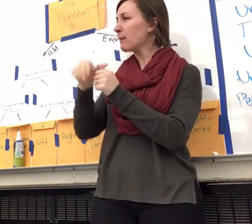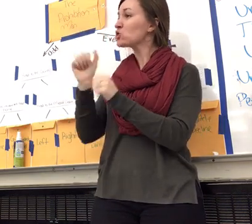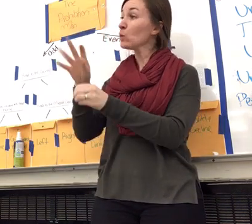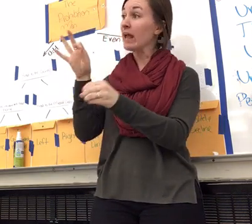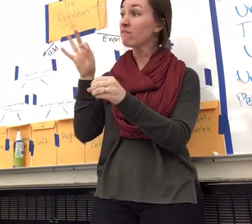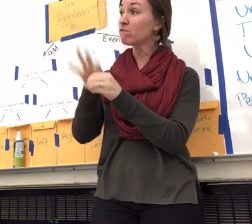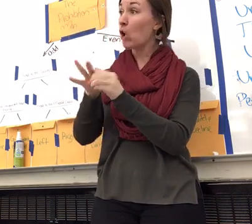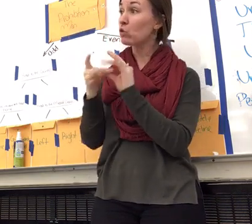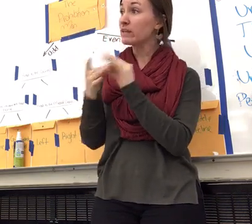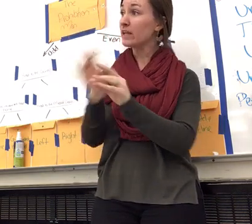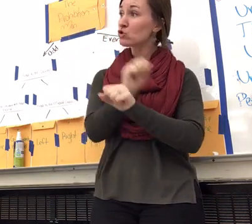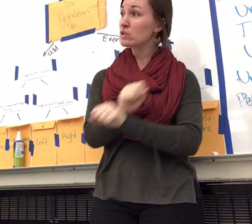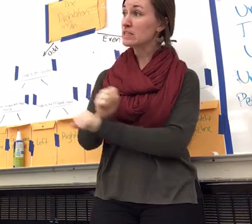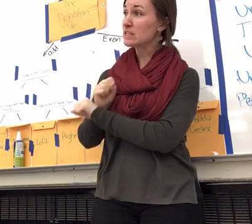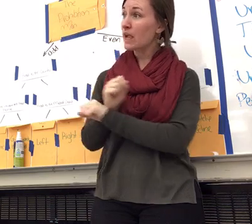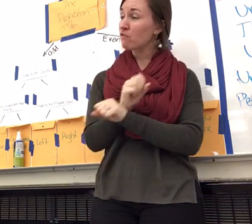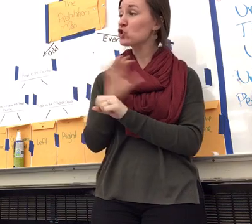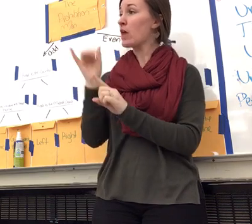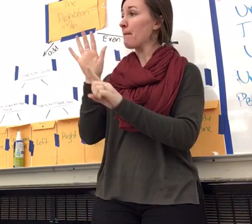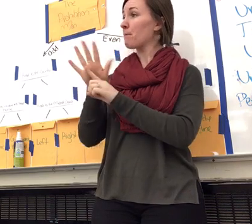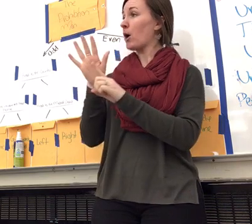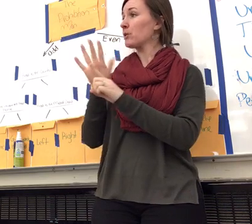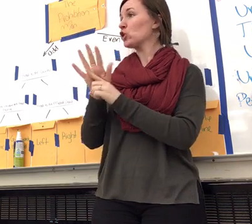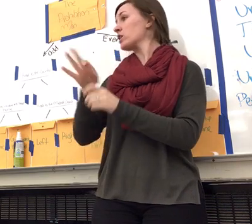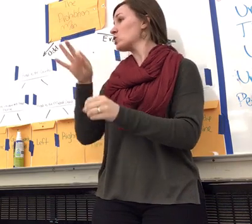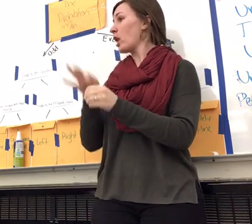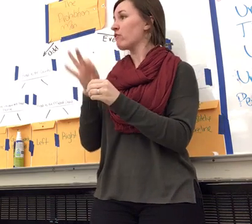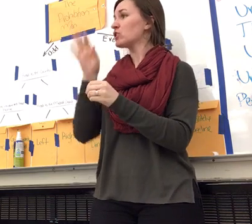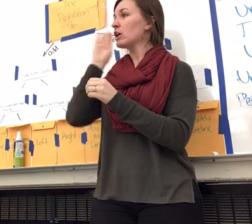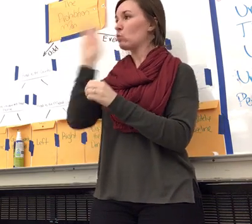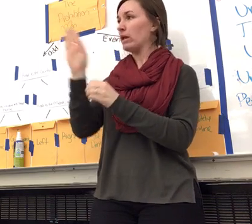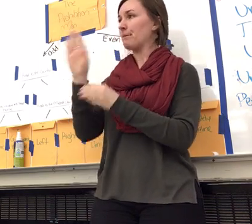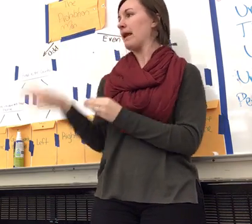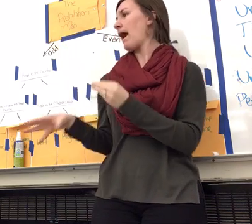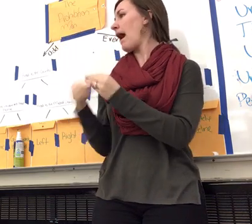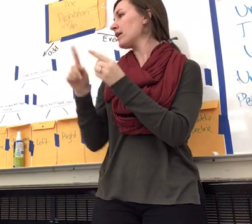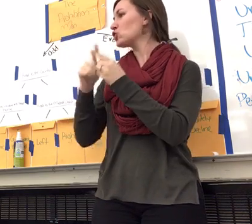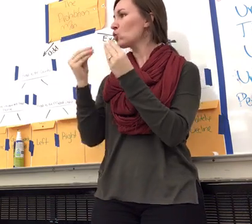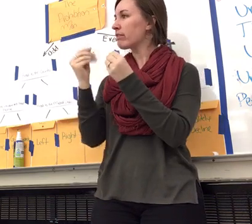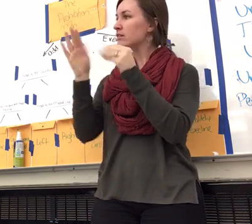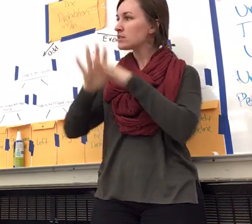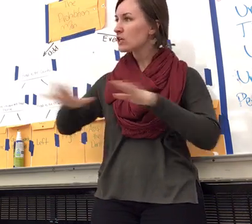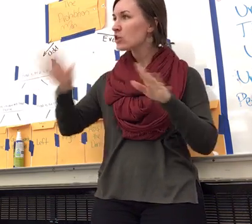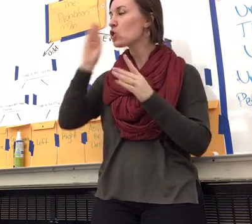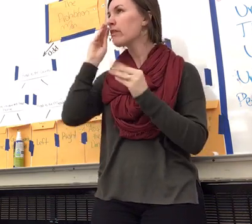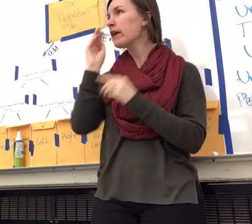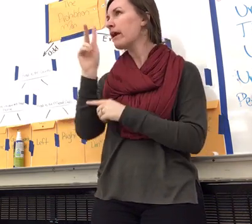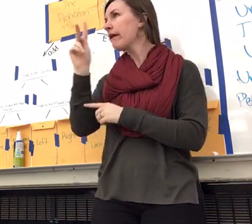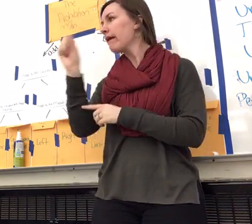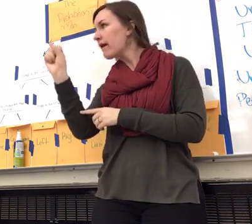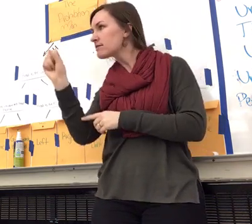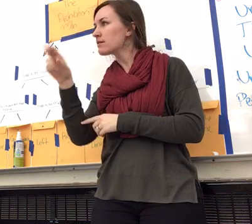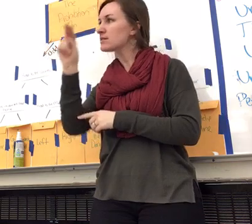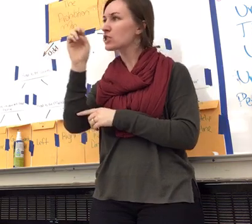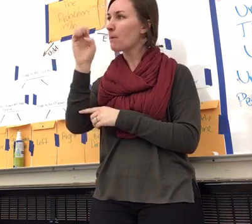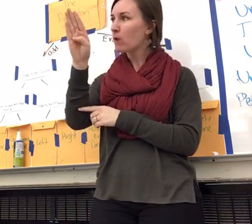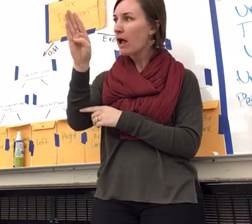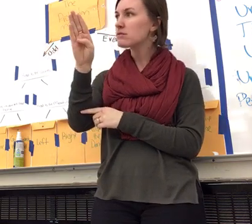Popular sovereignty is going to be admitted into the territories. Think Kansas, Nebraska. Think violence from there. Ways to satisfy